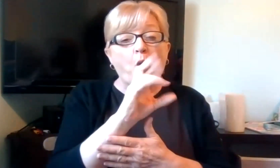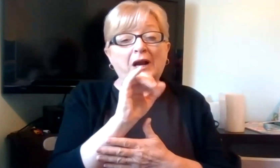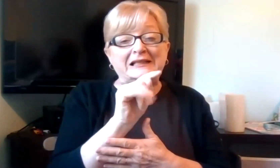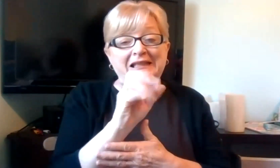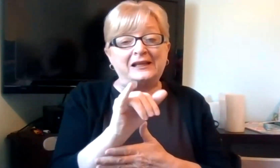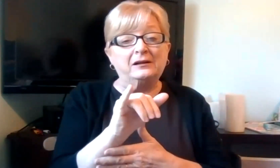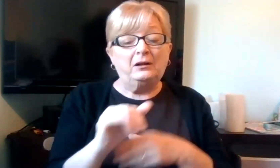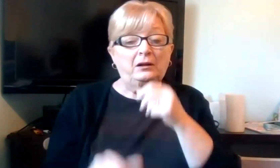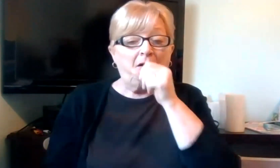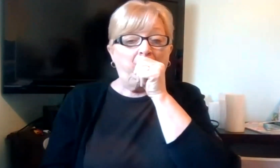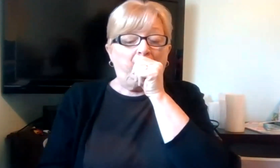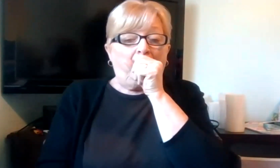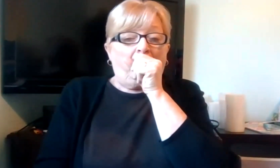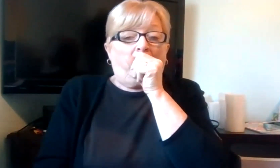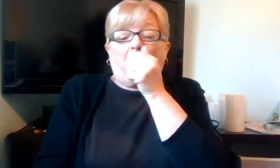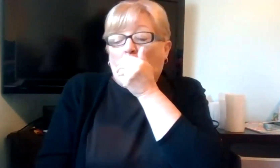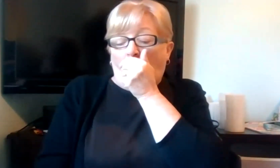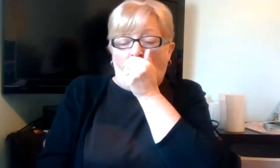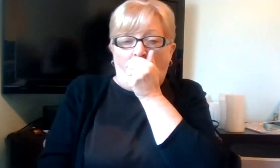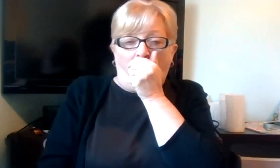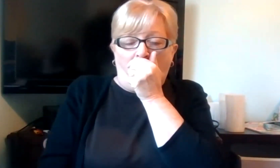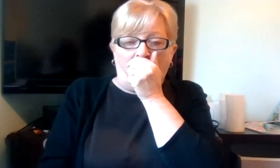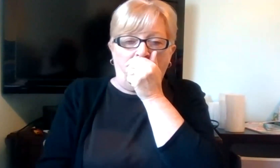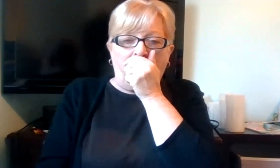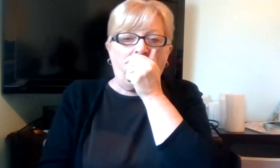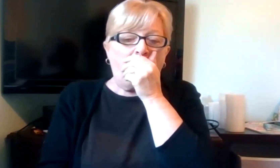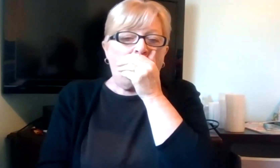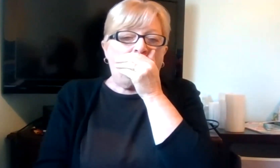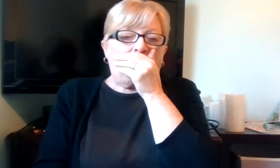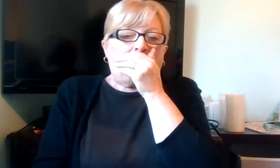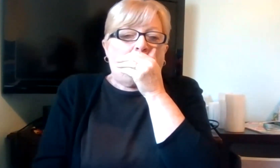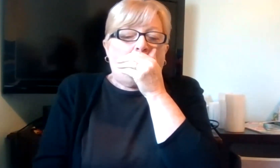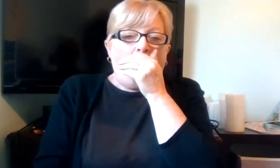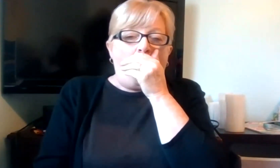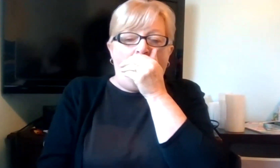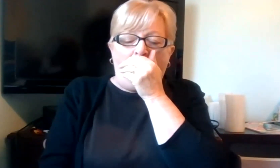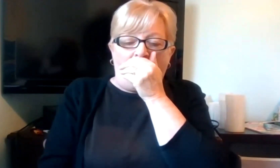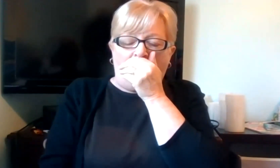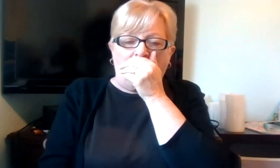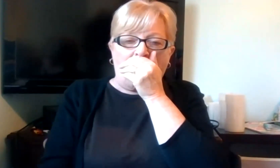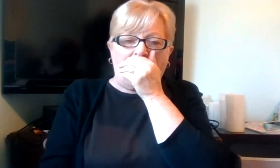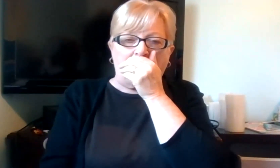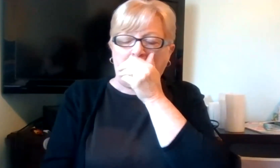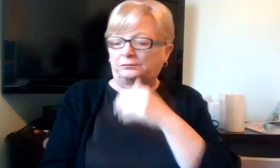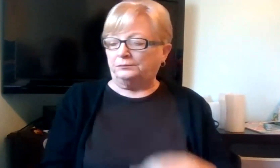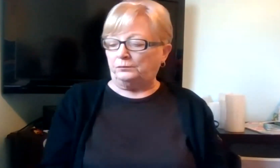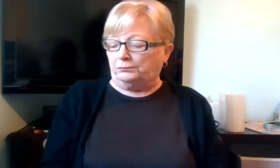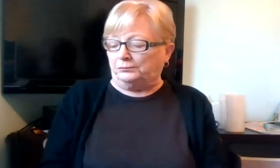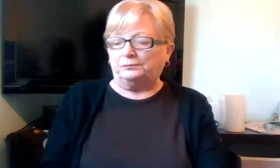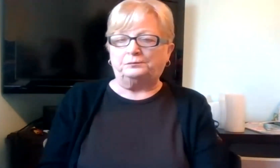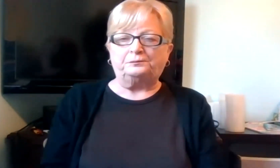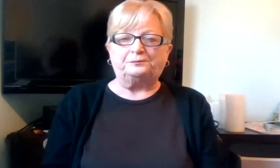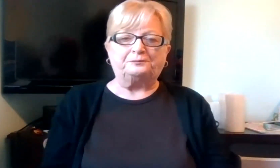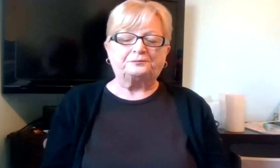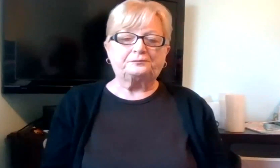Yes. Okay, so I'll get the screen share going again. And Aaron, I was wondering if you ever used the clean function on the